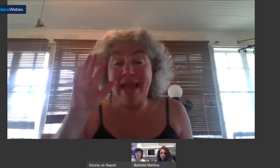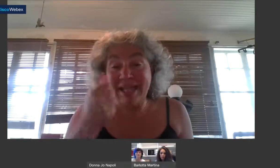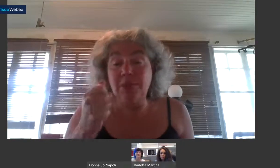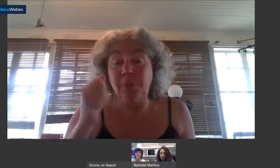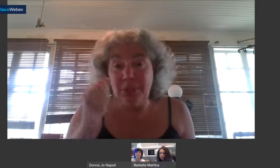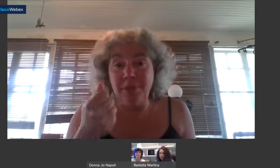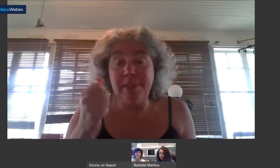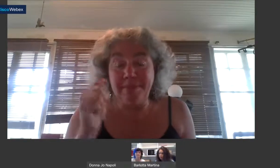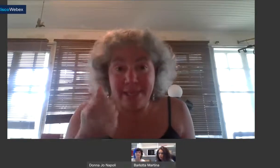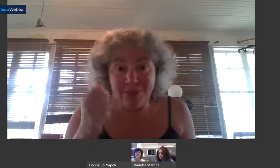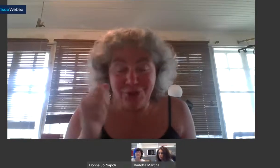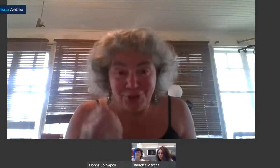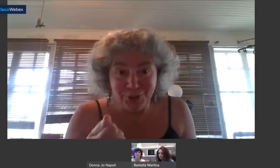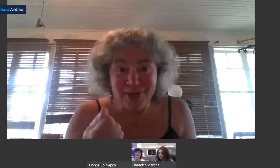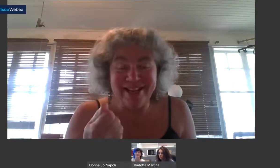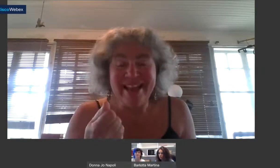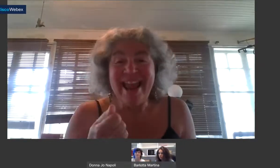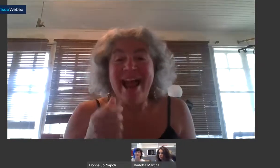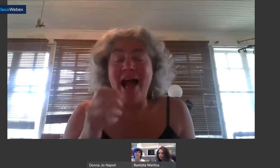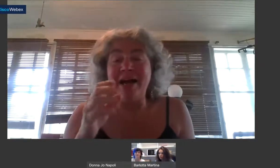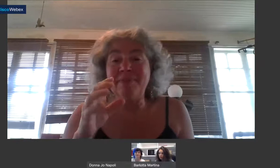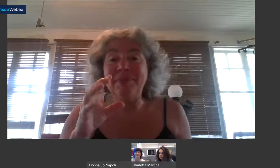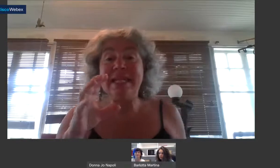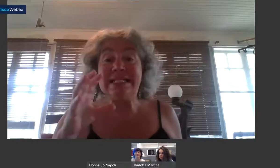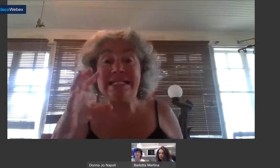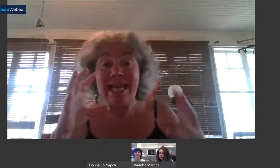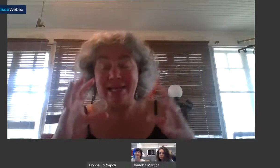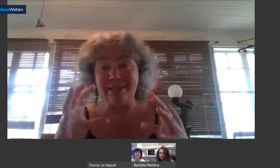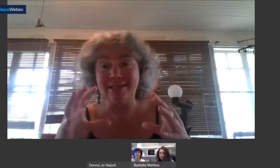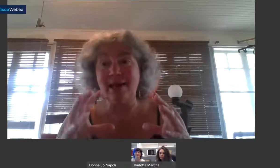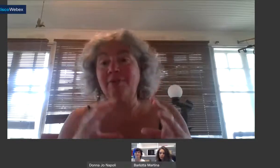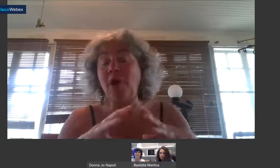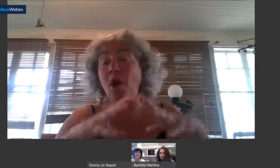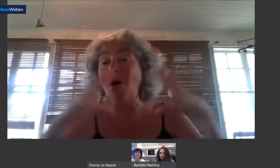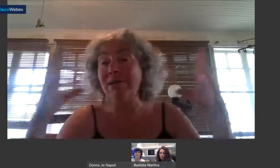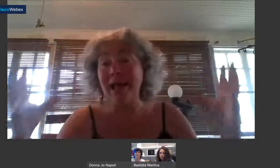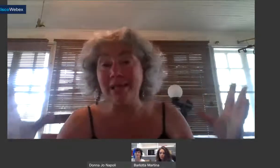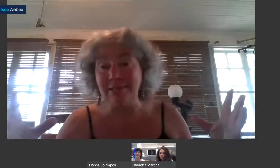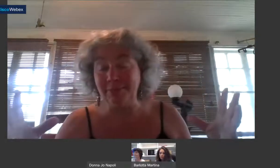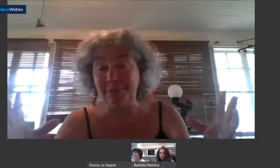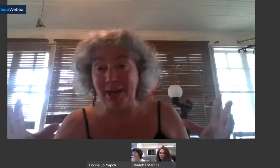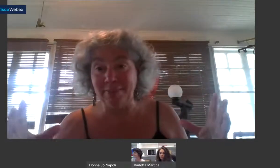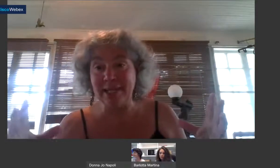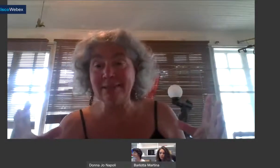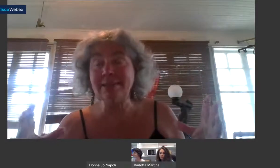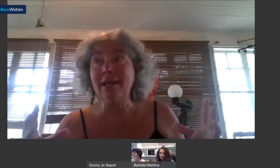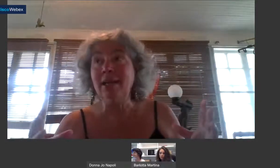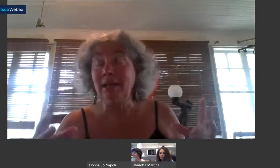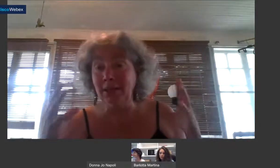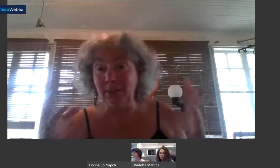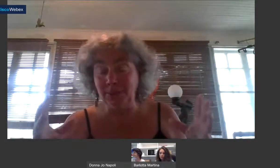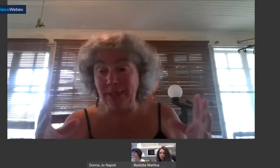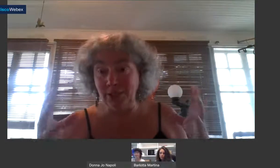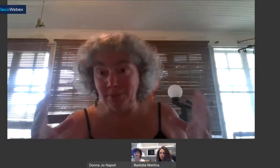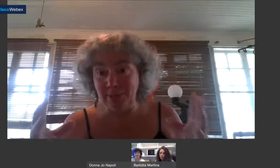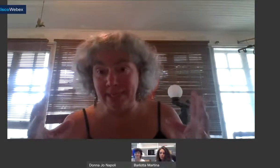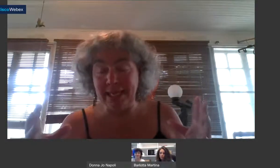That's what human beings do. In tests of all kinds of primates, including human